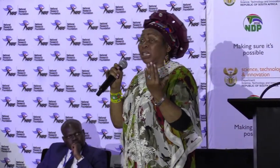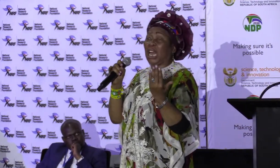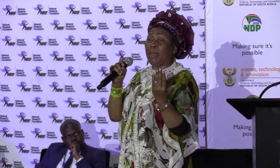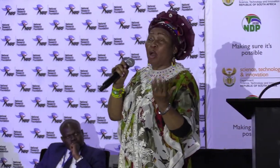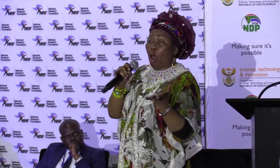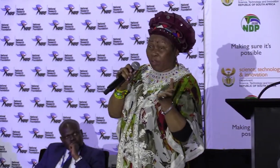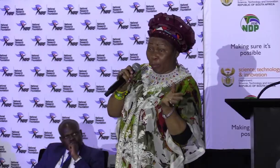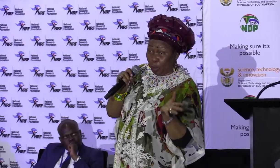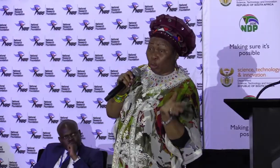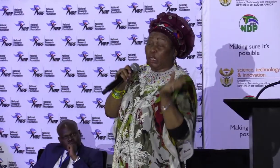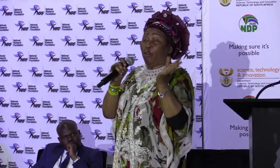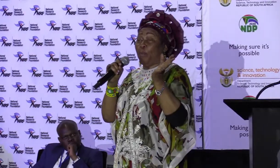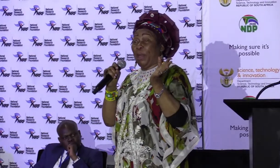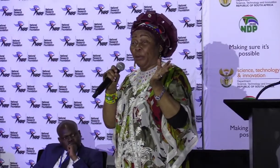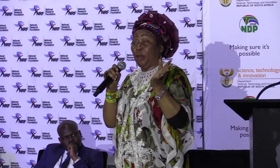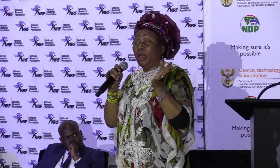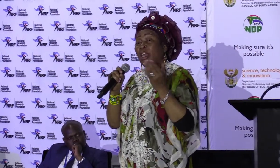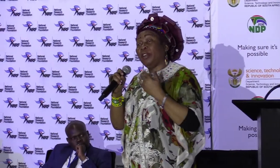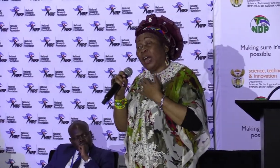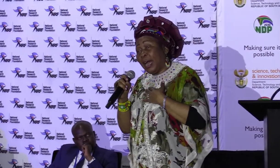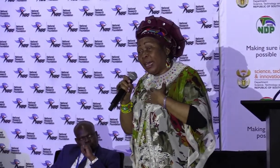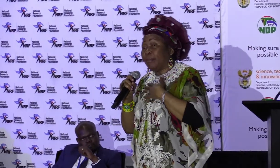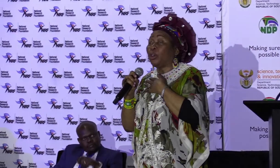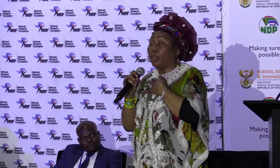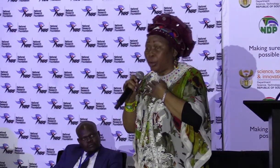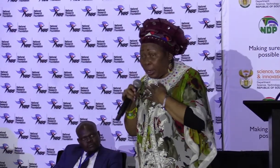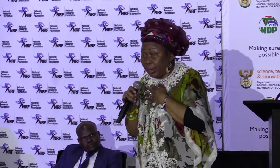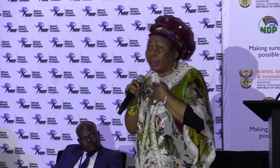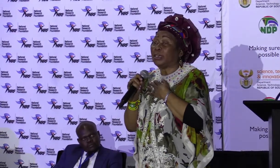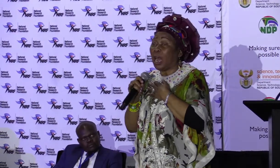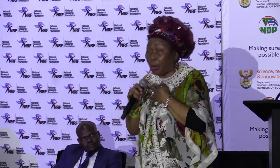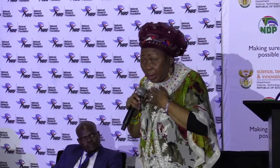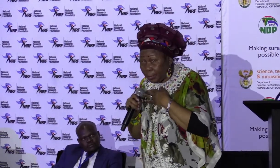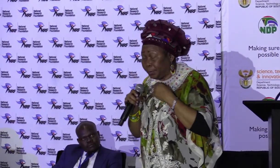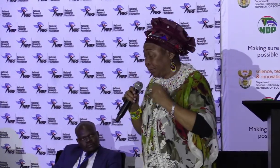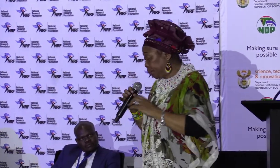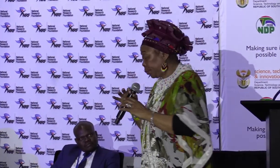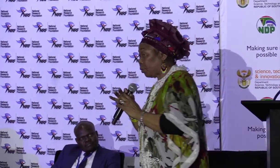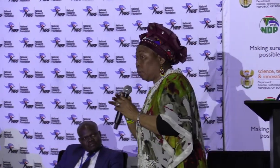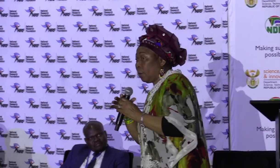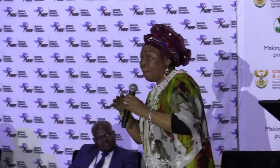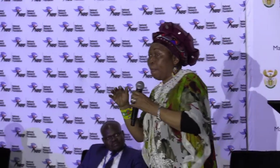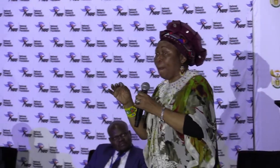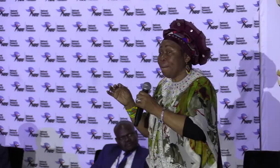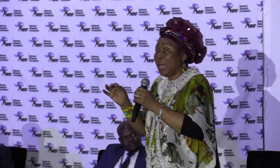bahle, the time of the beautiful people. Even I am good looking at that hour.